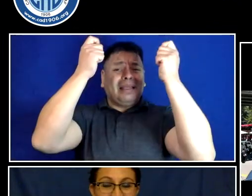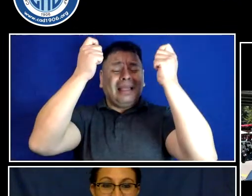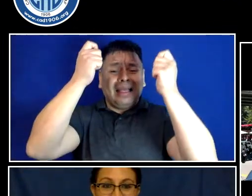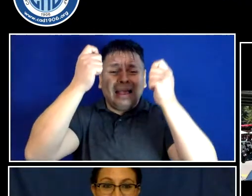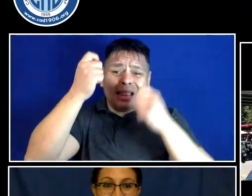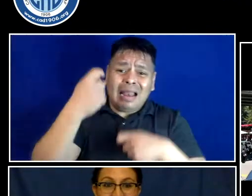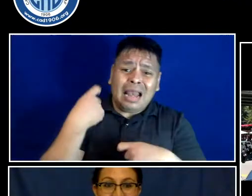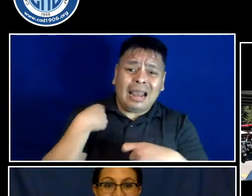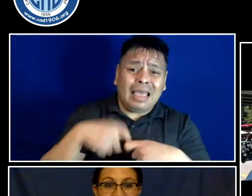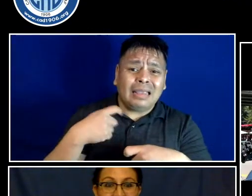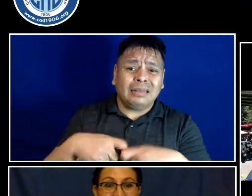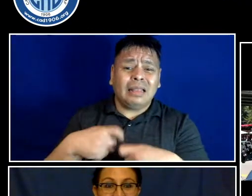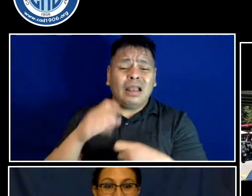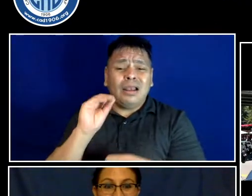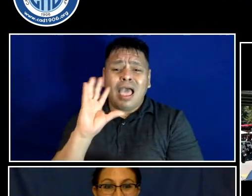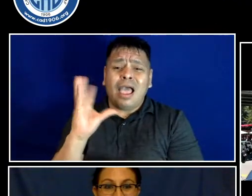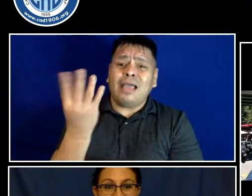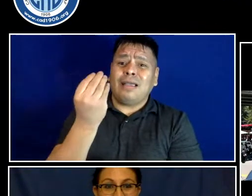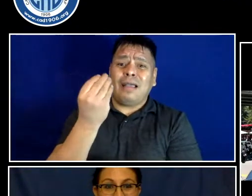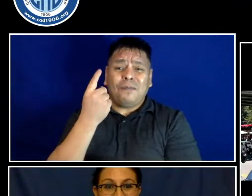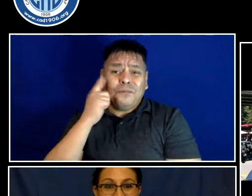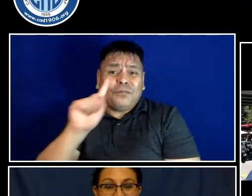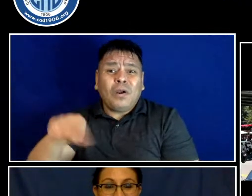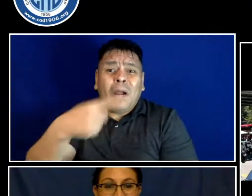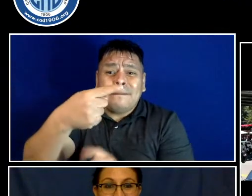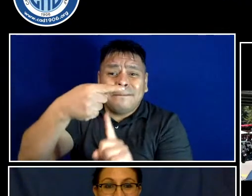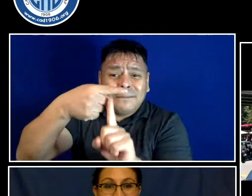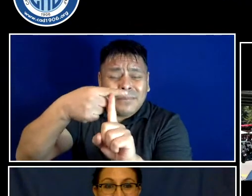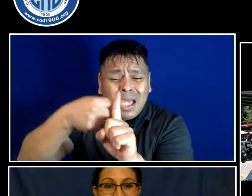It's important to acknowledge